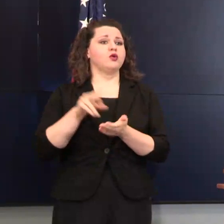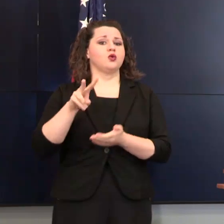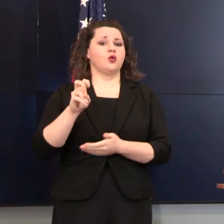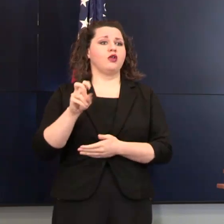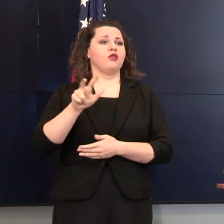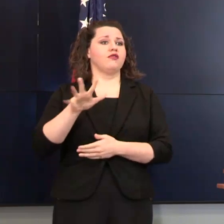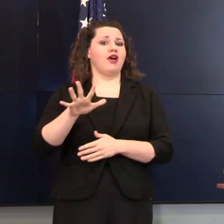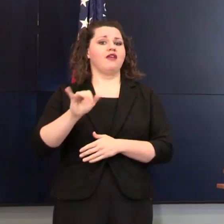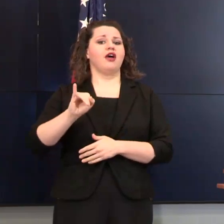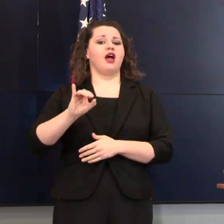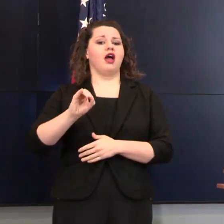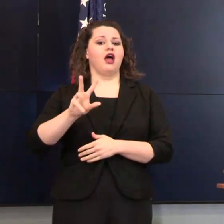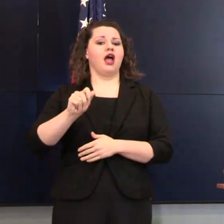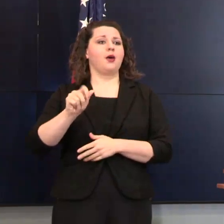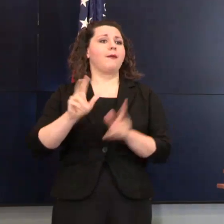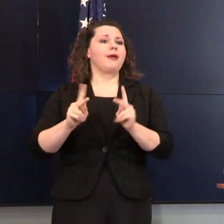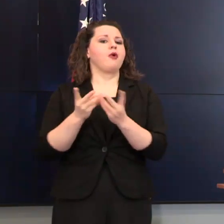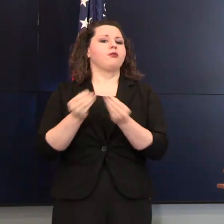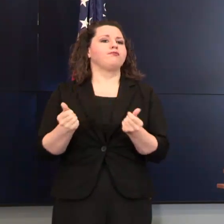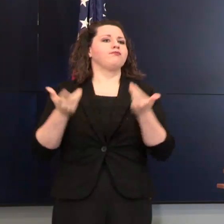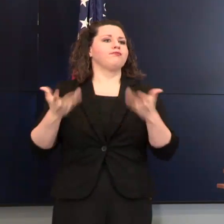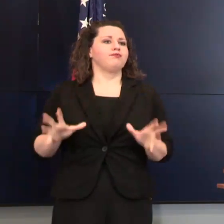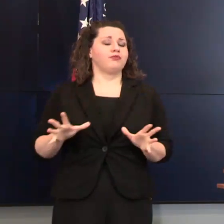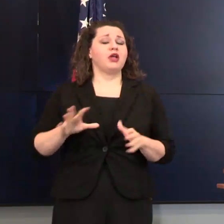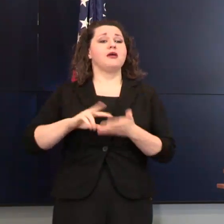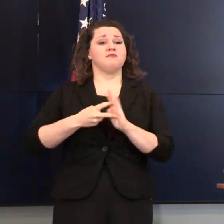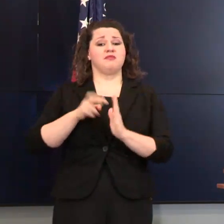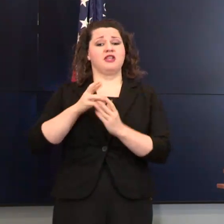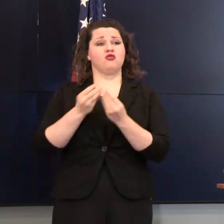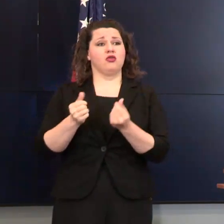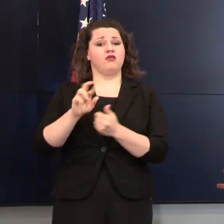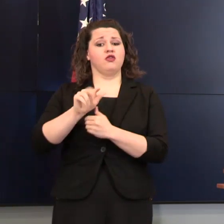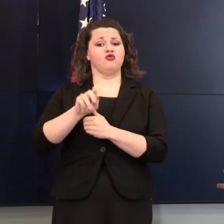22,661 negative tests. The State Hygienic Lab has